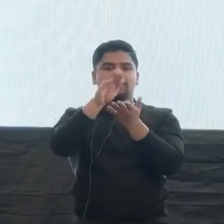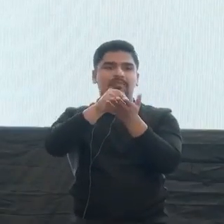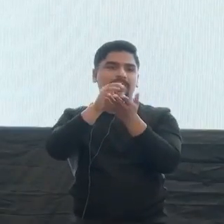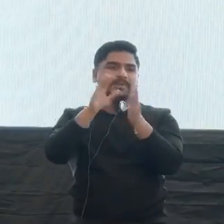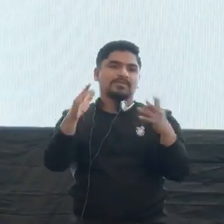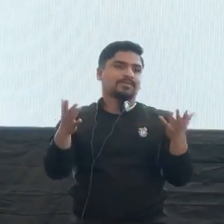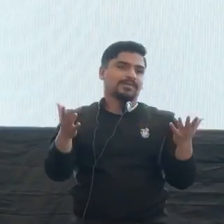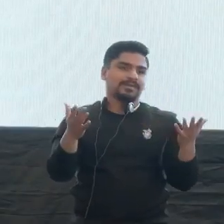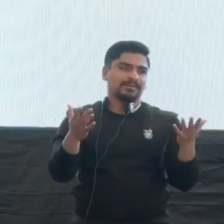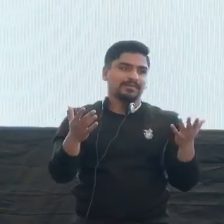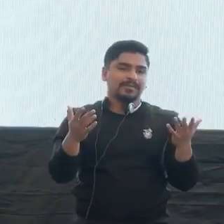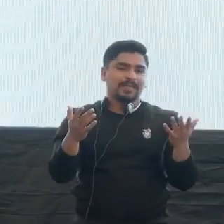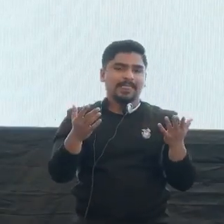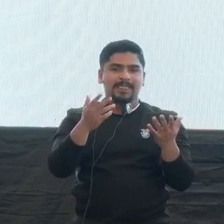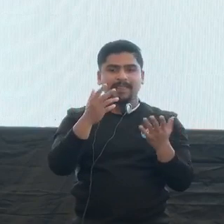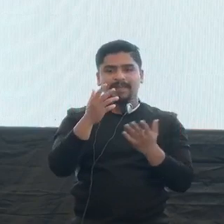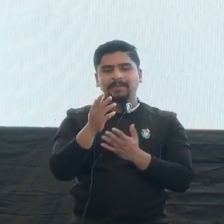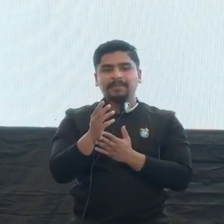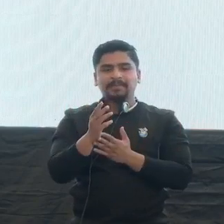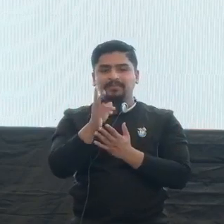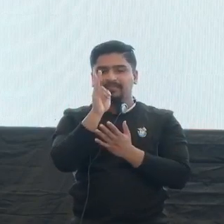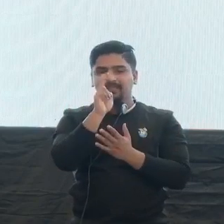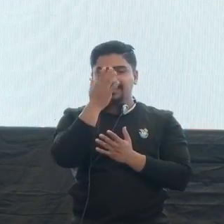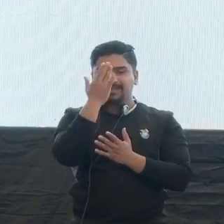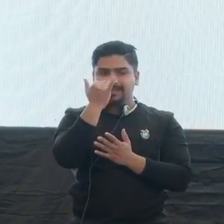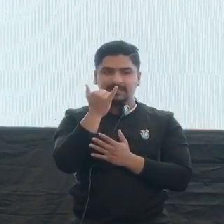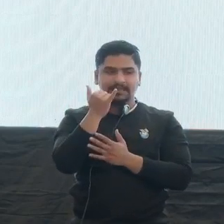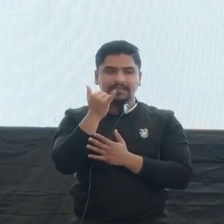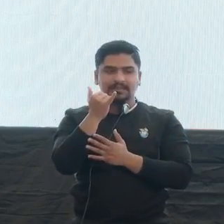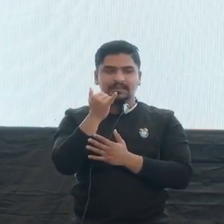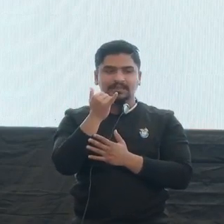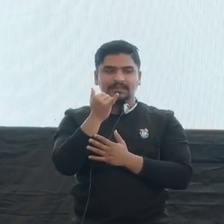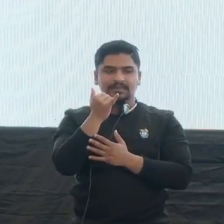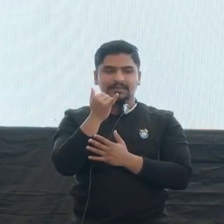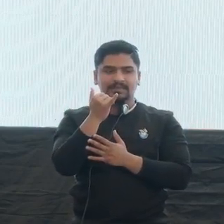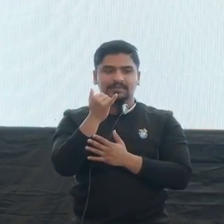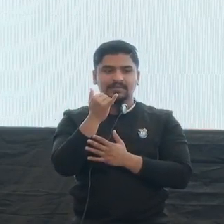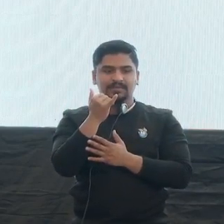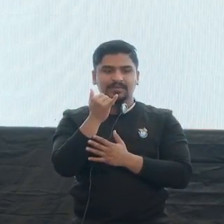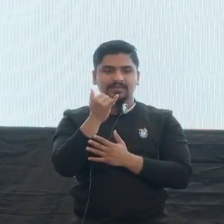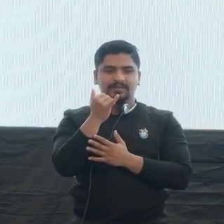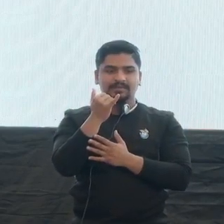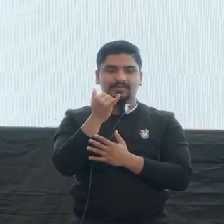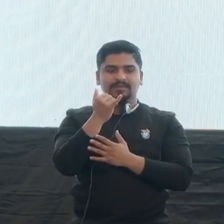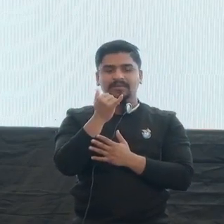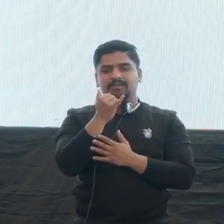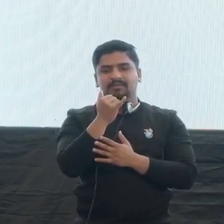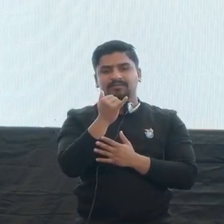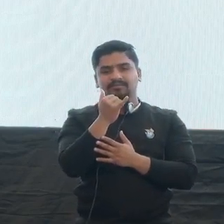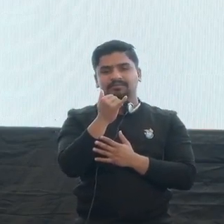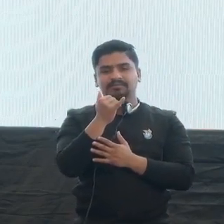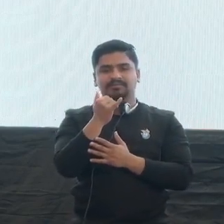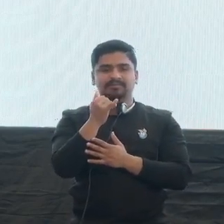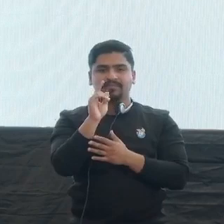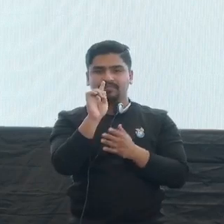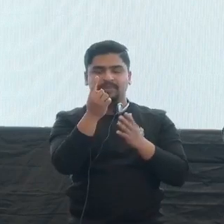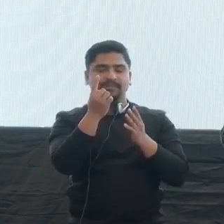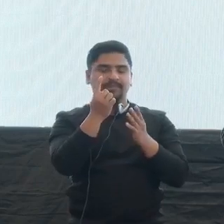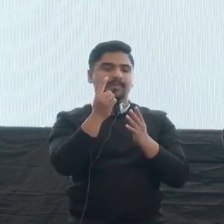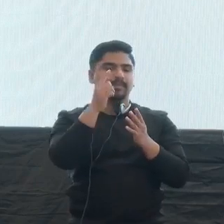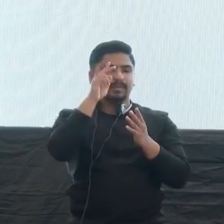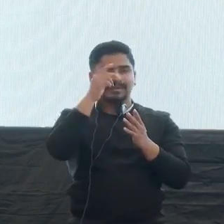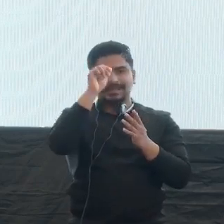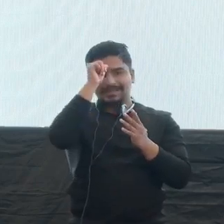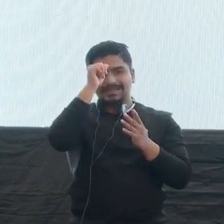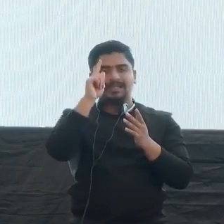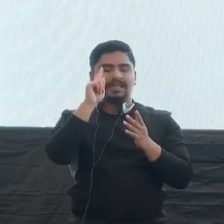has released yet. So what does India want to be? Number one is cordial